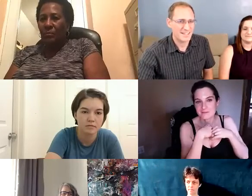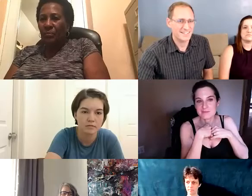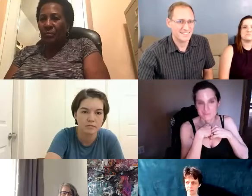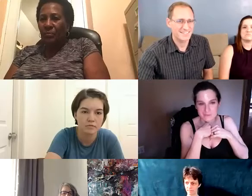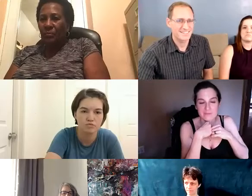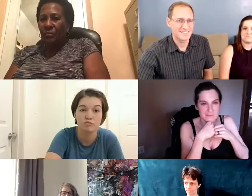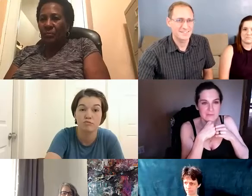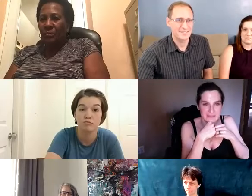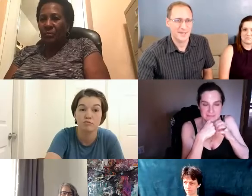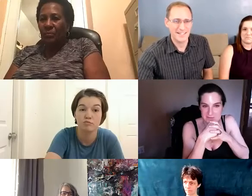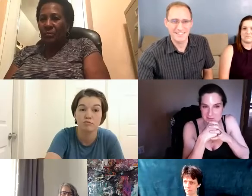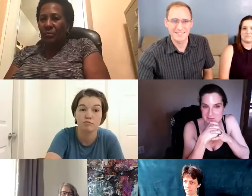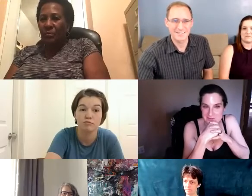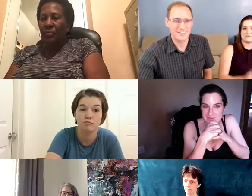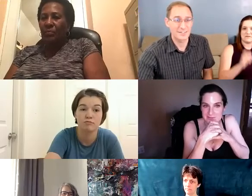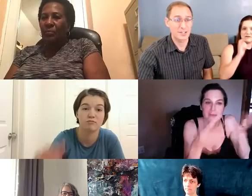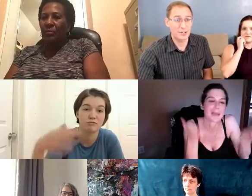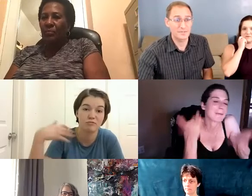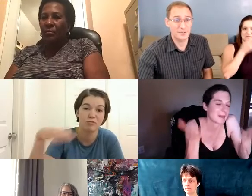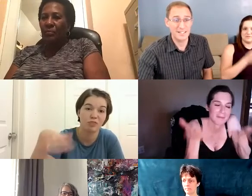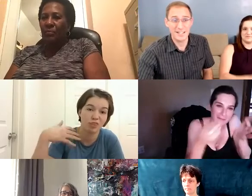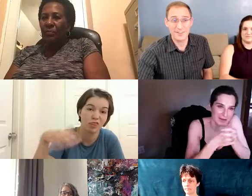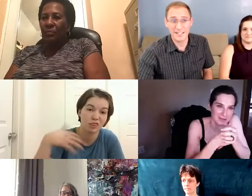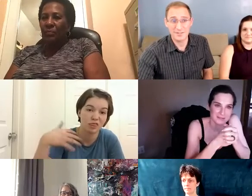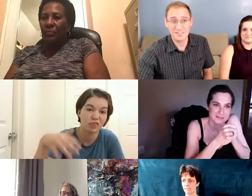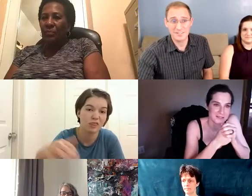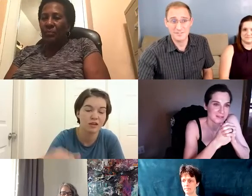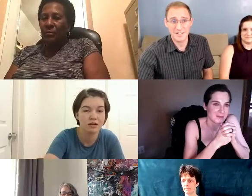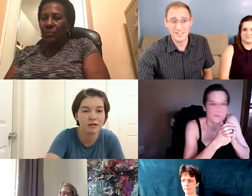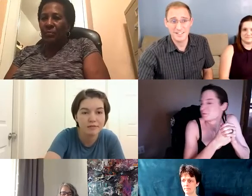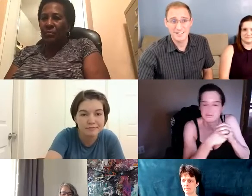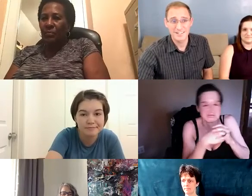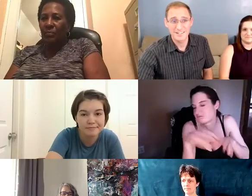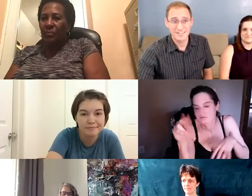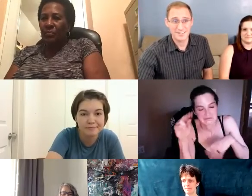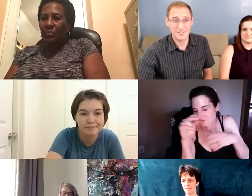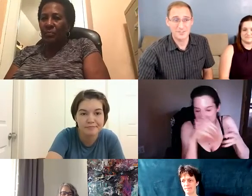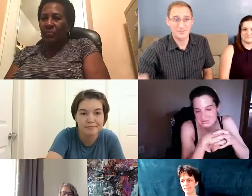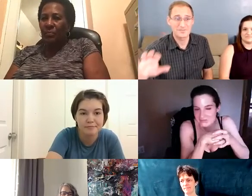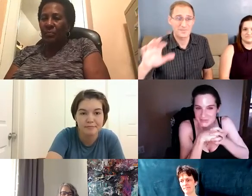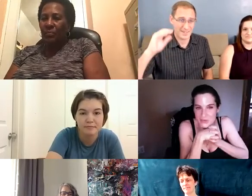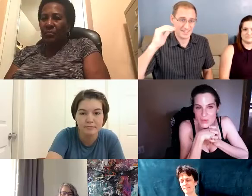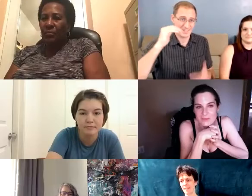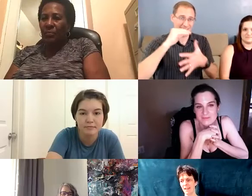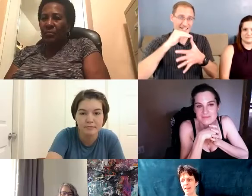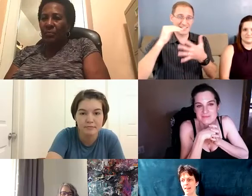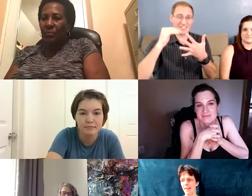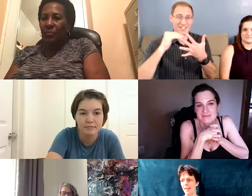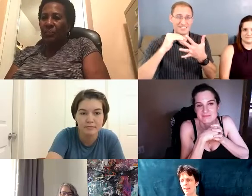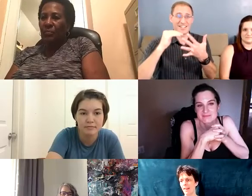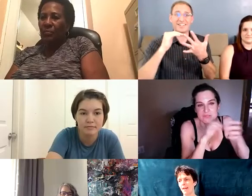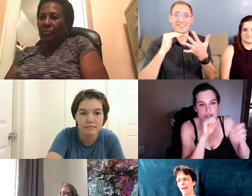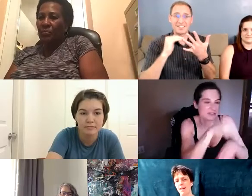and Italian? Wow. Are you fluent in any other languages so far? So